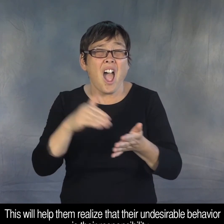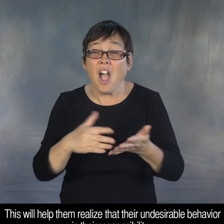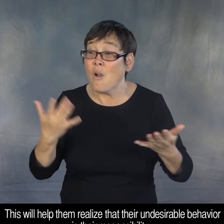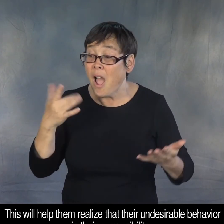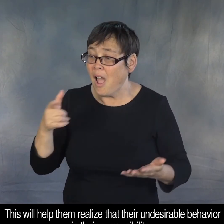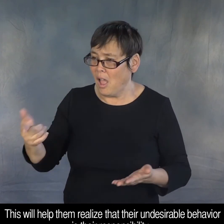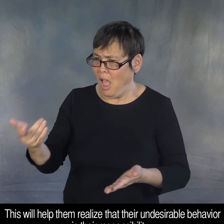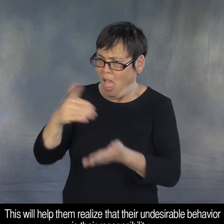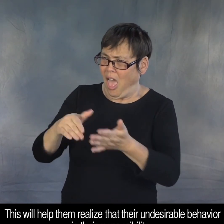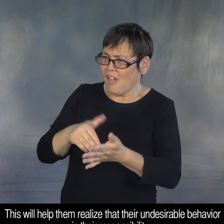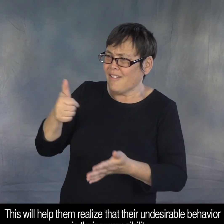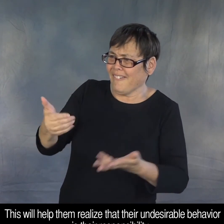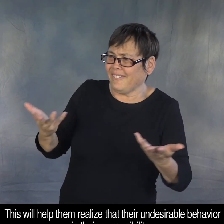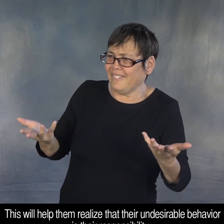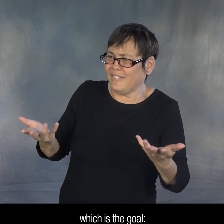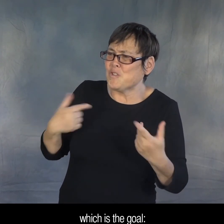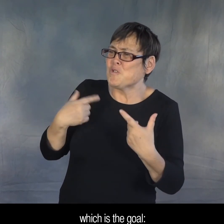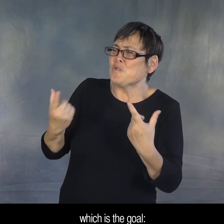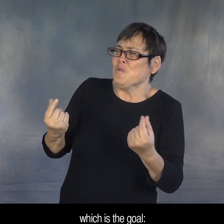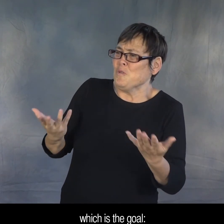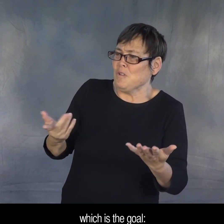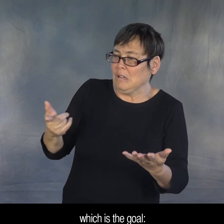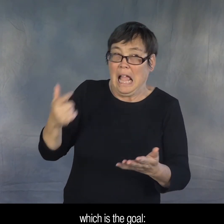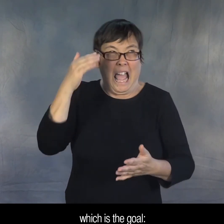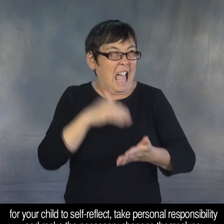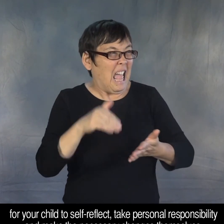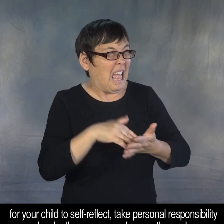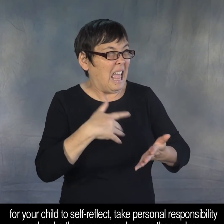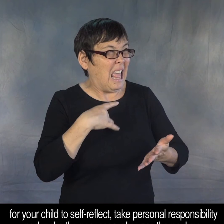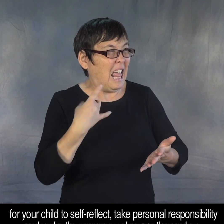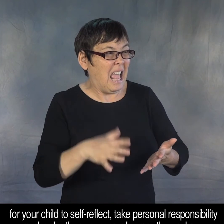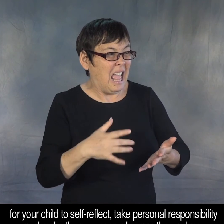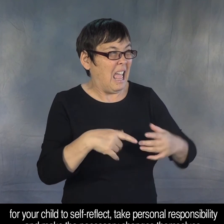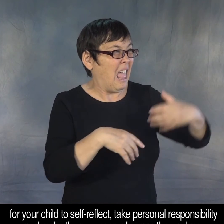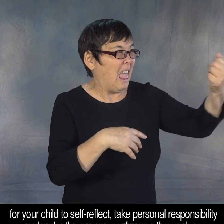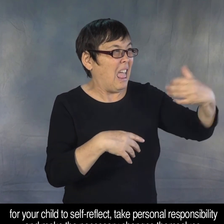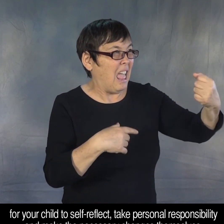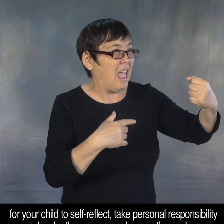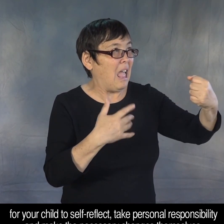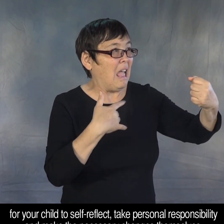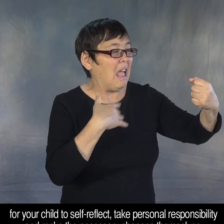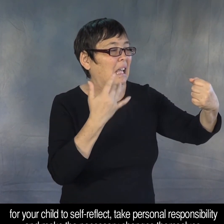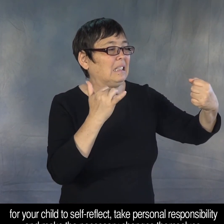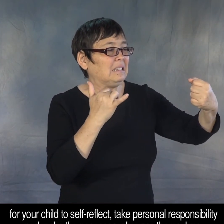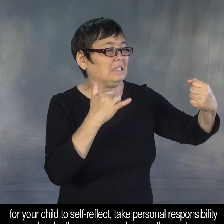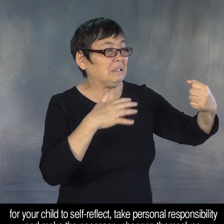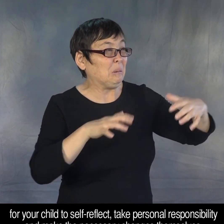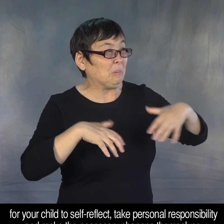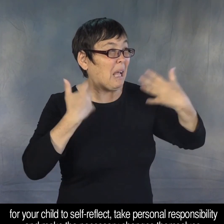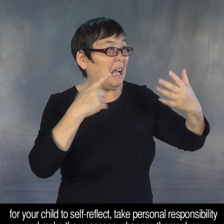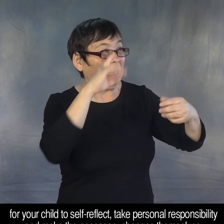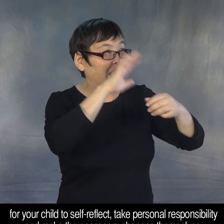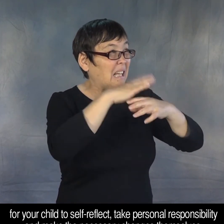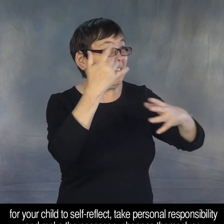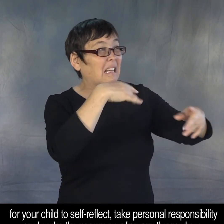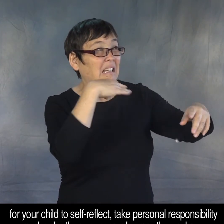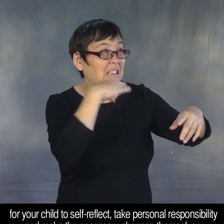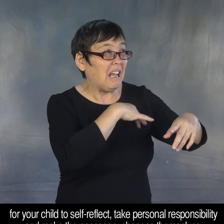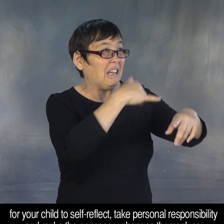behavior is their responsibility, which is the goal, for your child to self-reflect, take personal responsibility, and make the